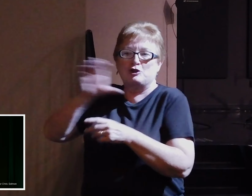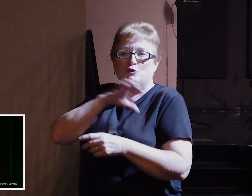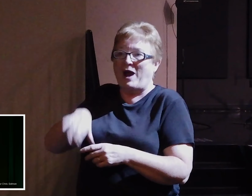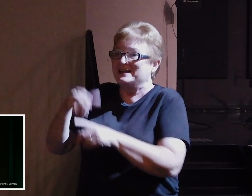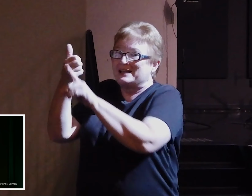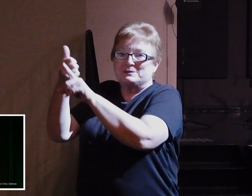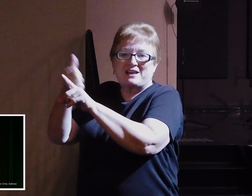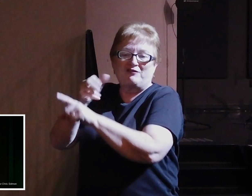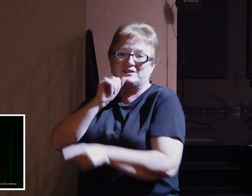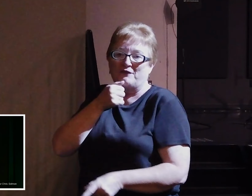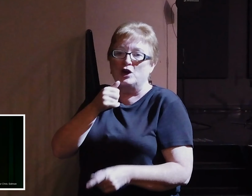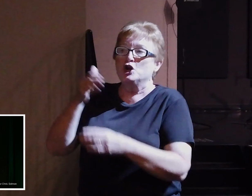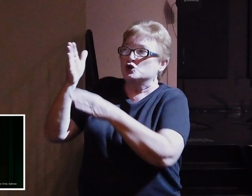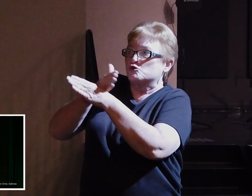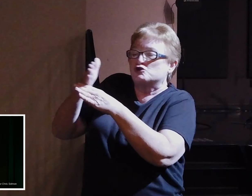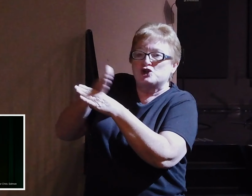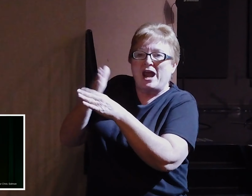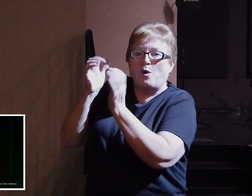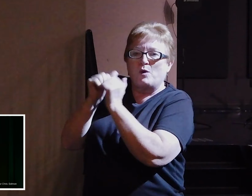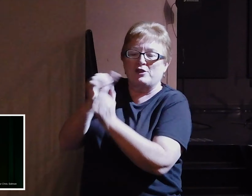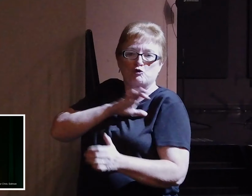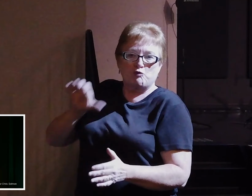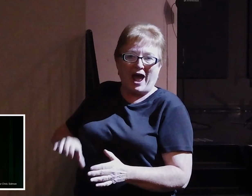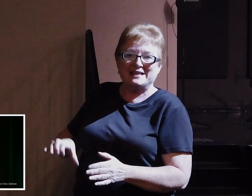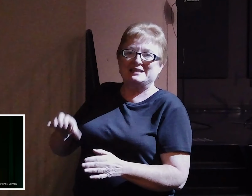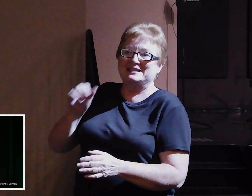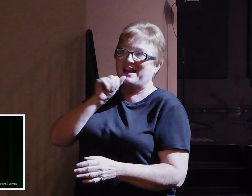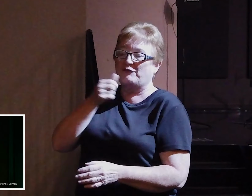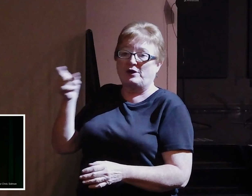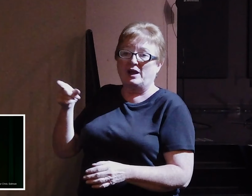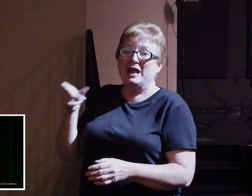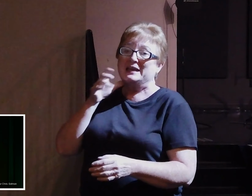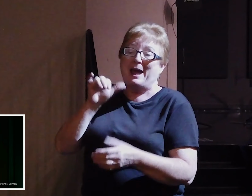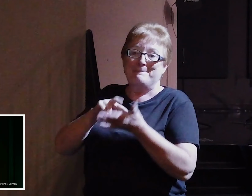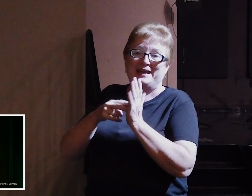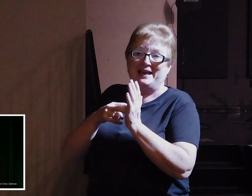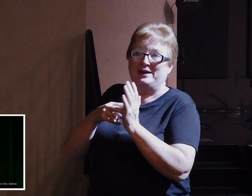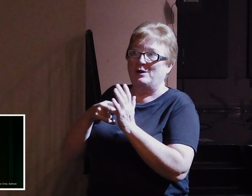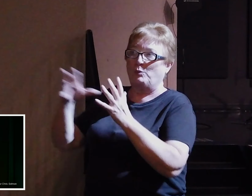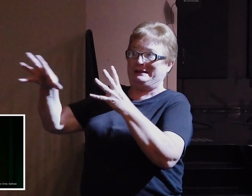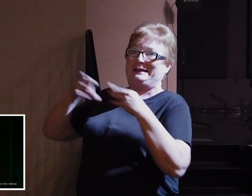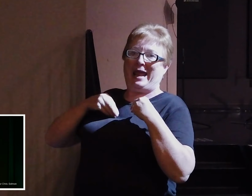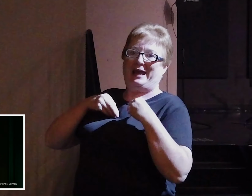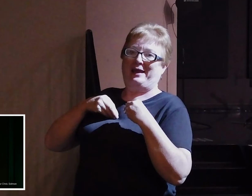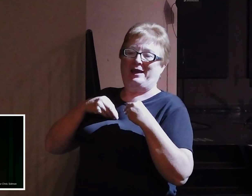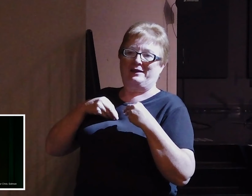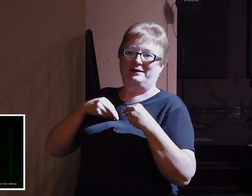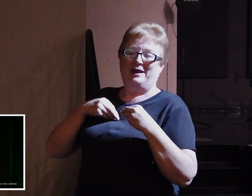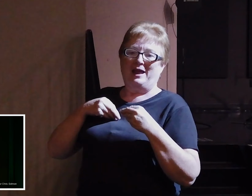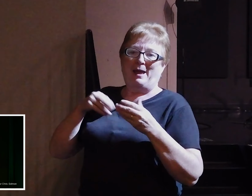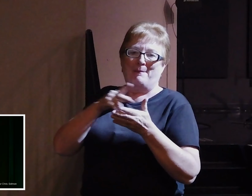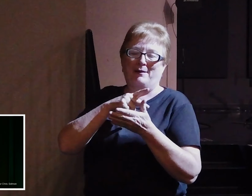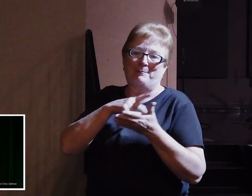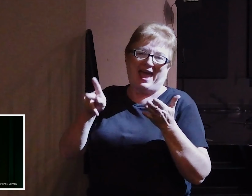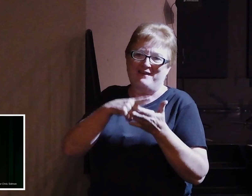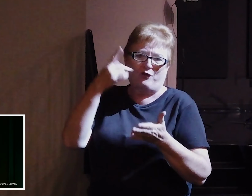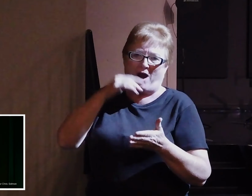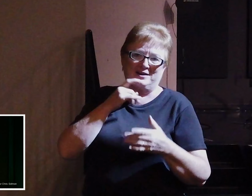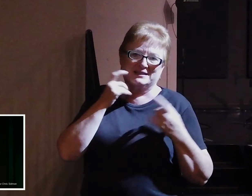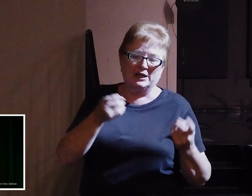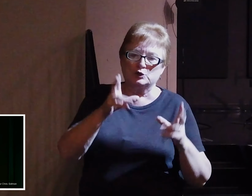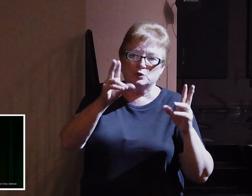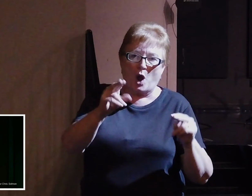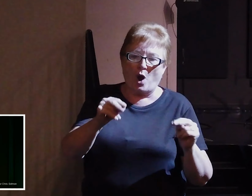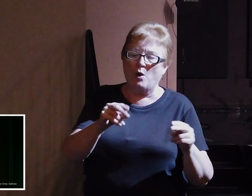share in his sufferings doesn't mean that we're somehow now taking on his suffering and we're paying for our sins. And so you feel better that you're like, well, at least I